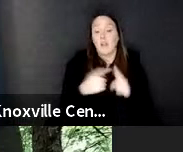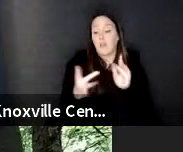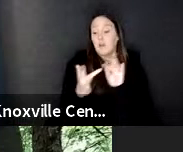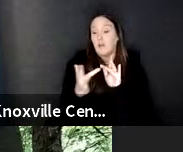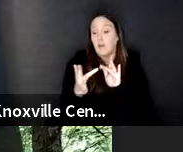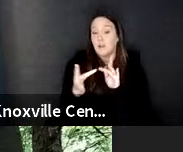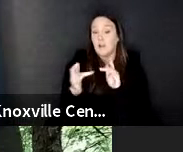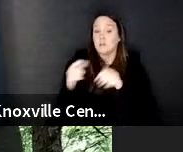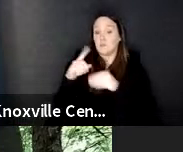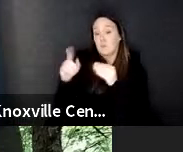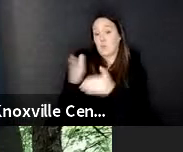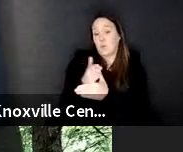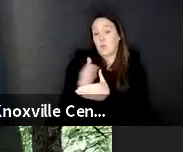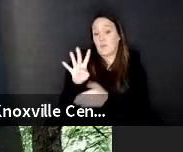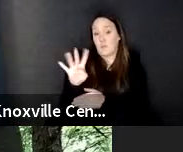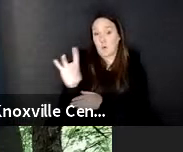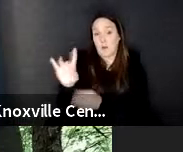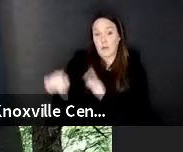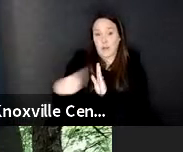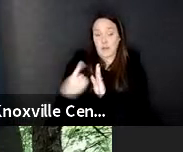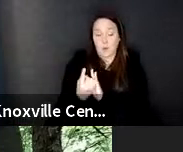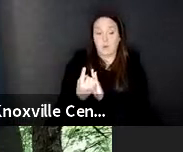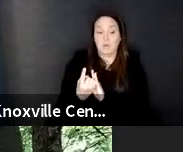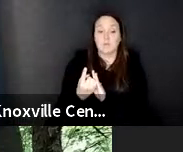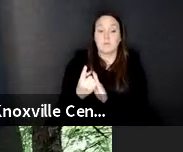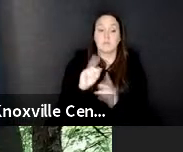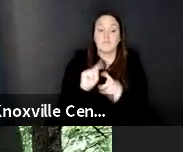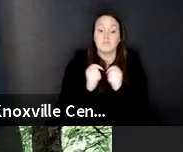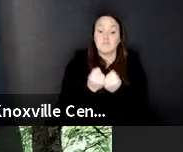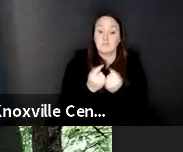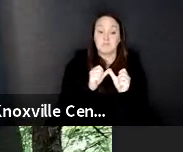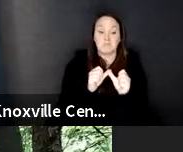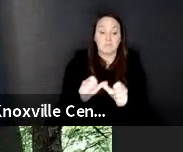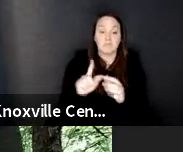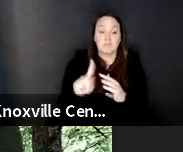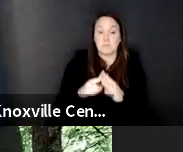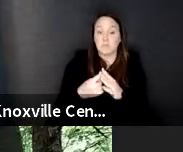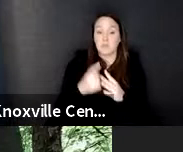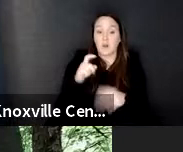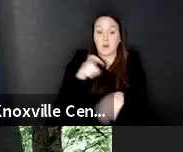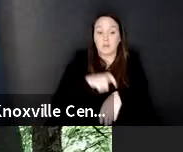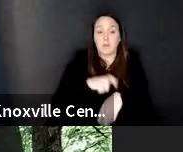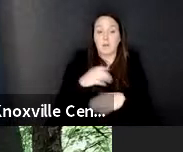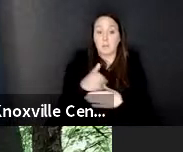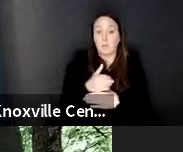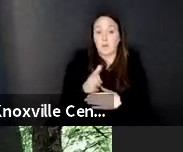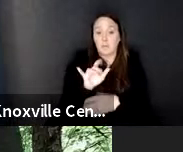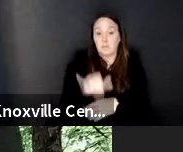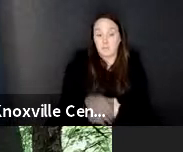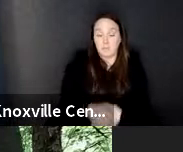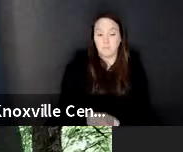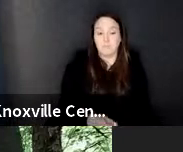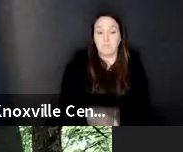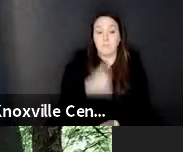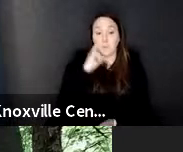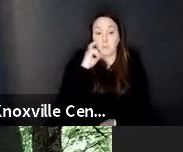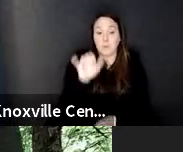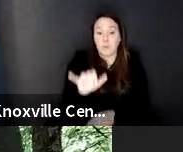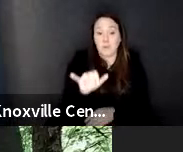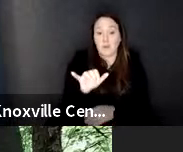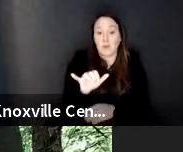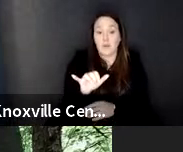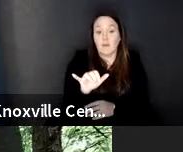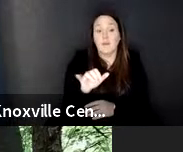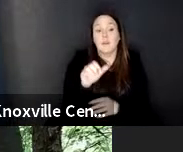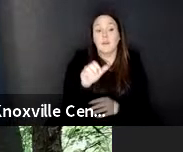With our current EPI support team, we continue to be able to initiate investigations in this desired time frame. Because of this, our